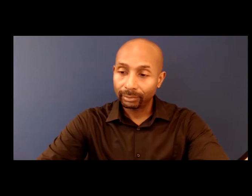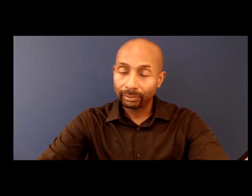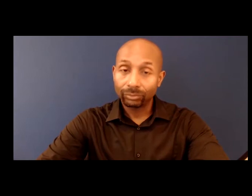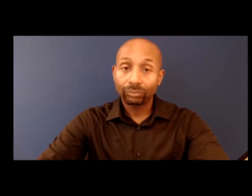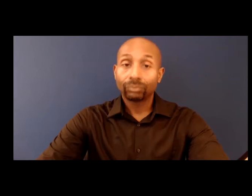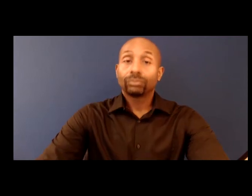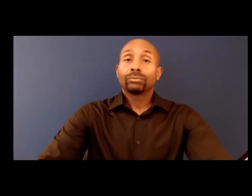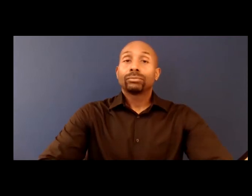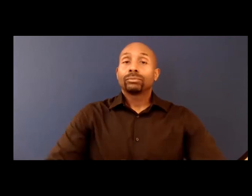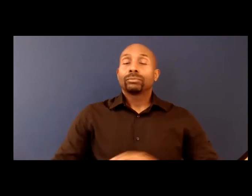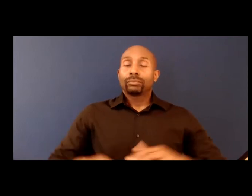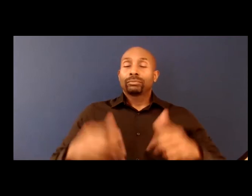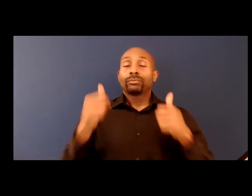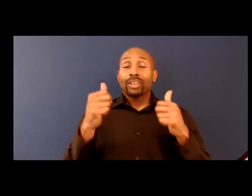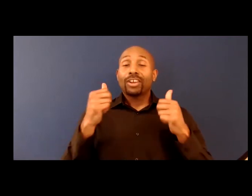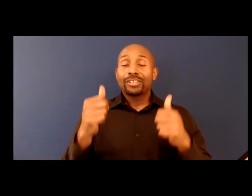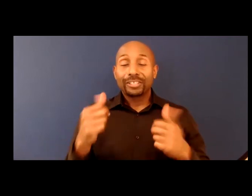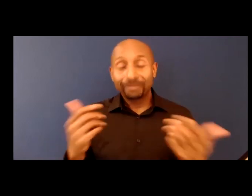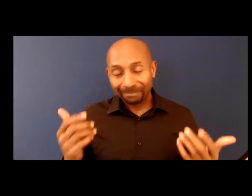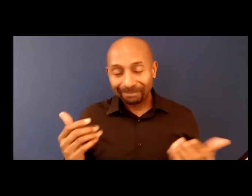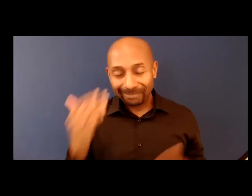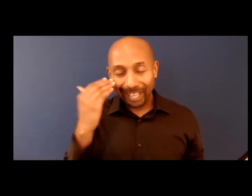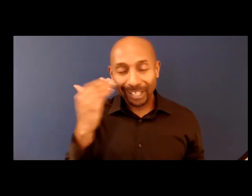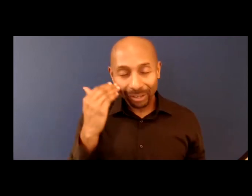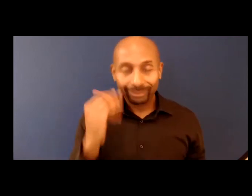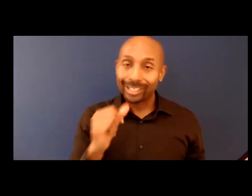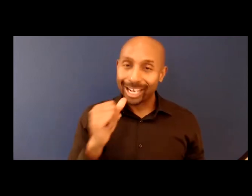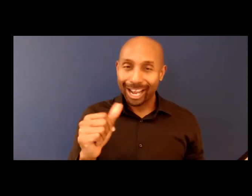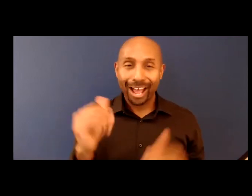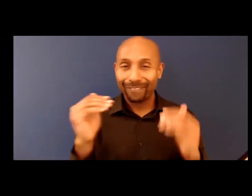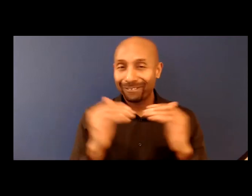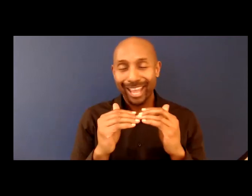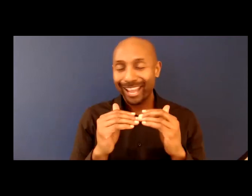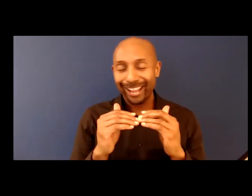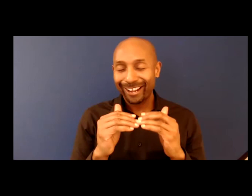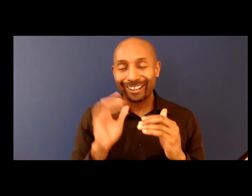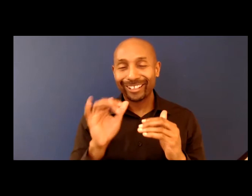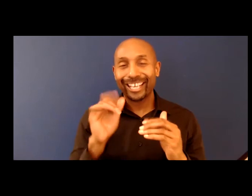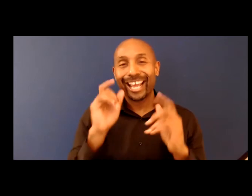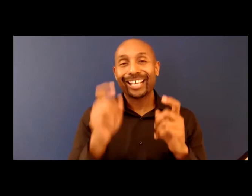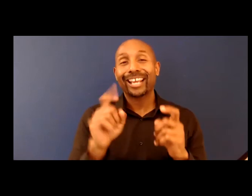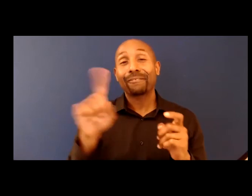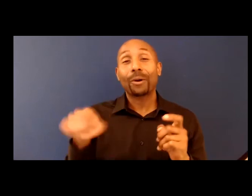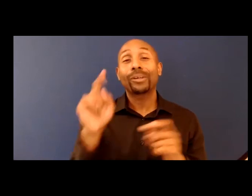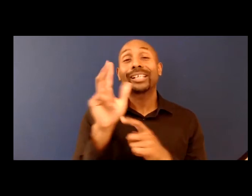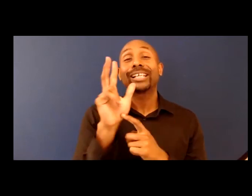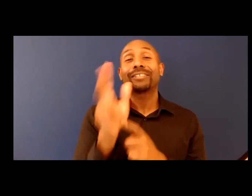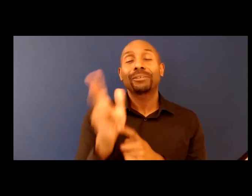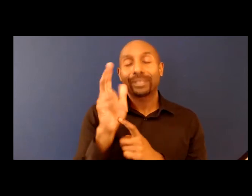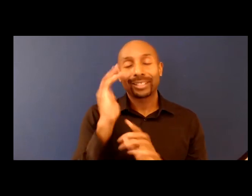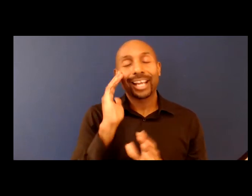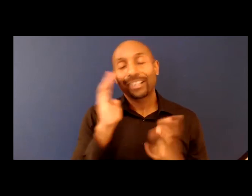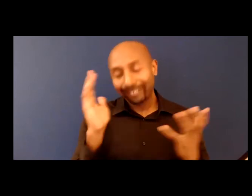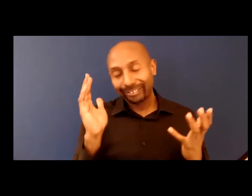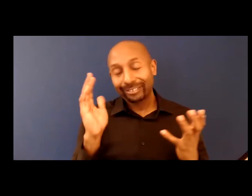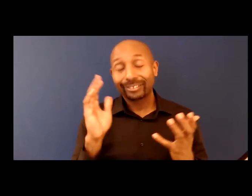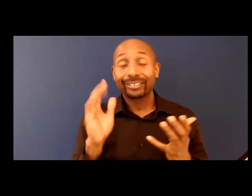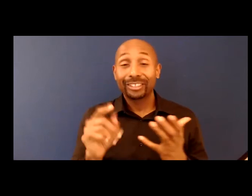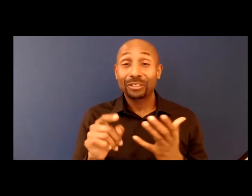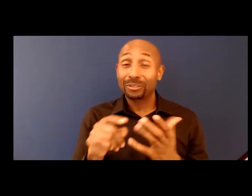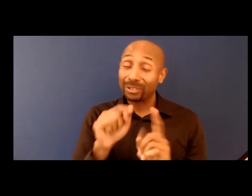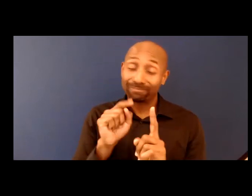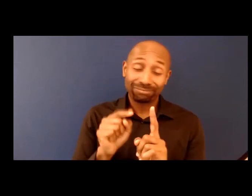Awesome. I know it was unfair. It was unfair for me to give you only 3 minutes to get to the core of your